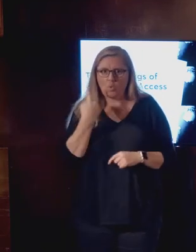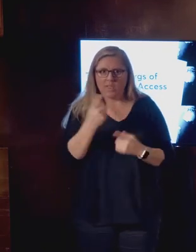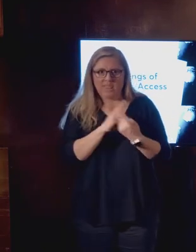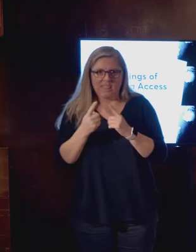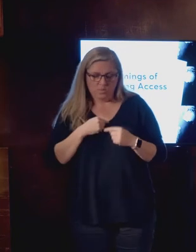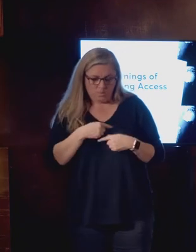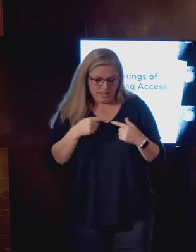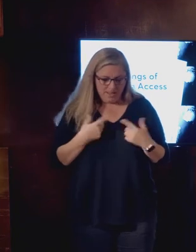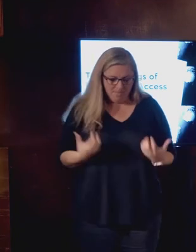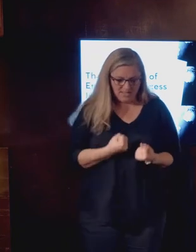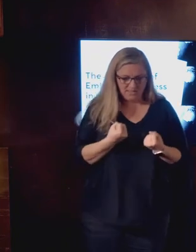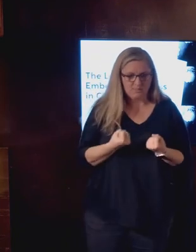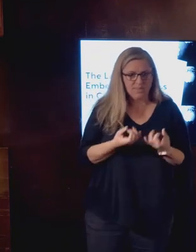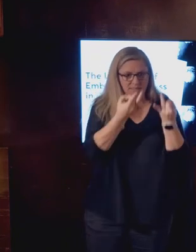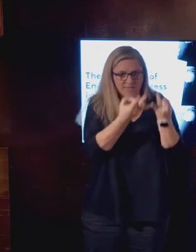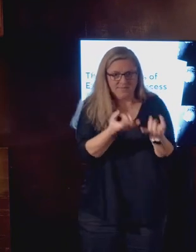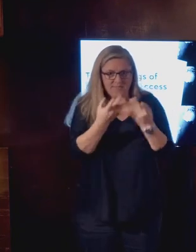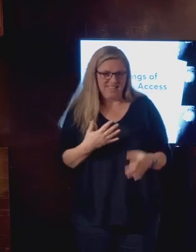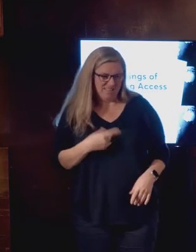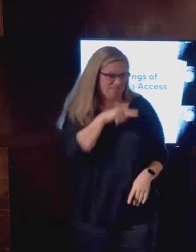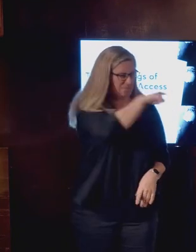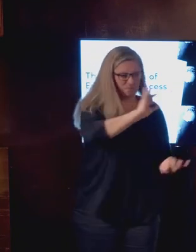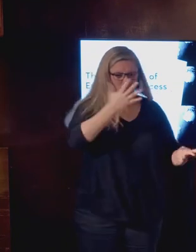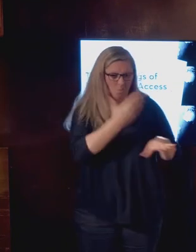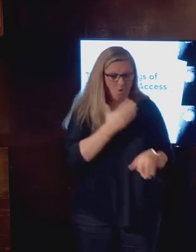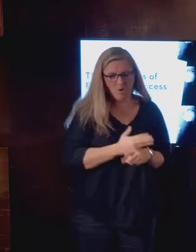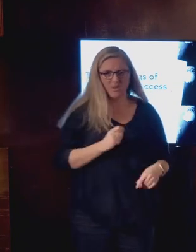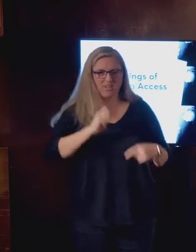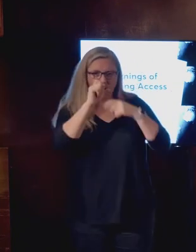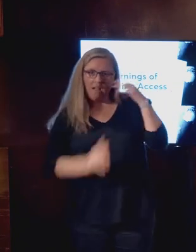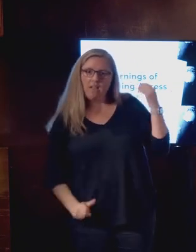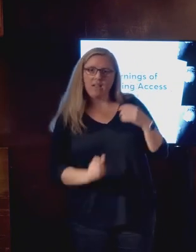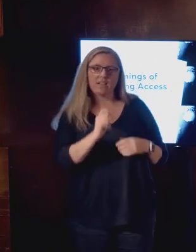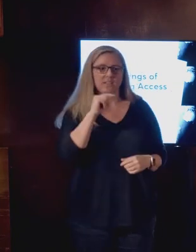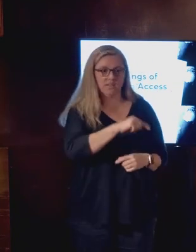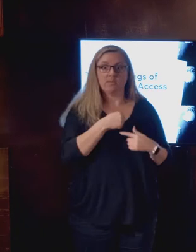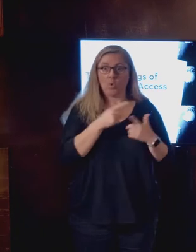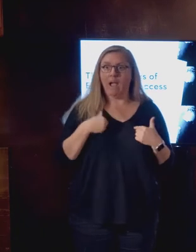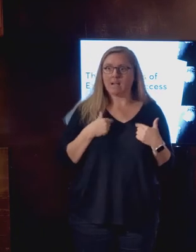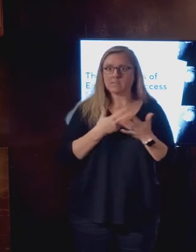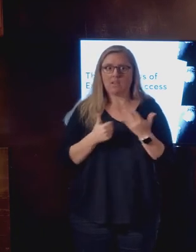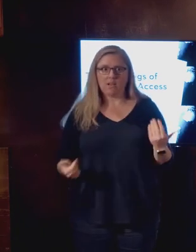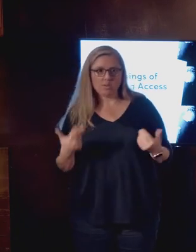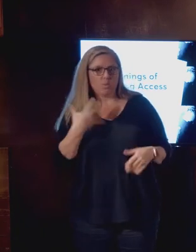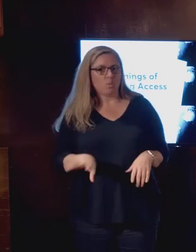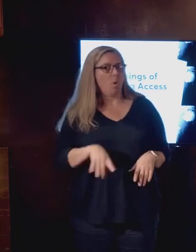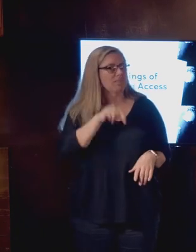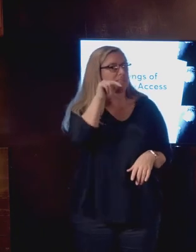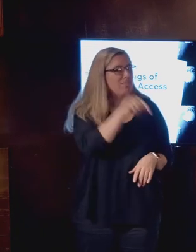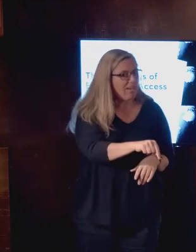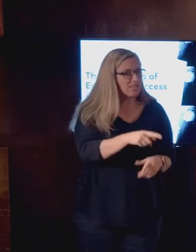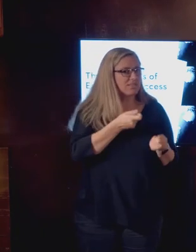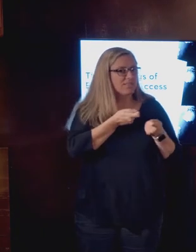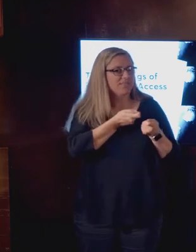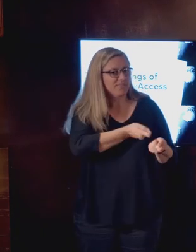we got to be prepared for like the onslaught of, oh, that didn't work and that, you know, and because that was for us as artists, we wanted that as well,